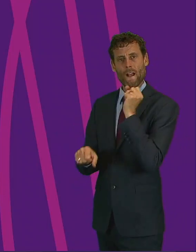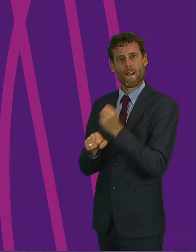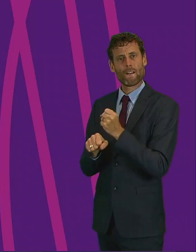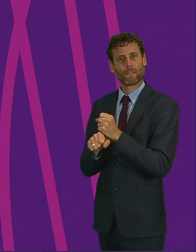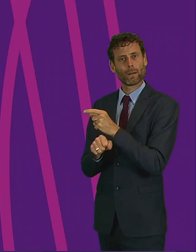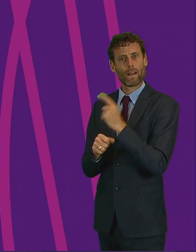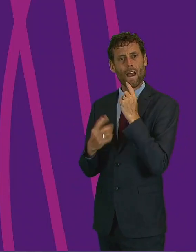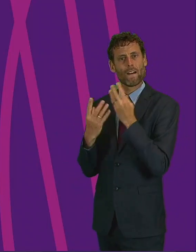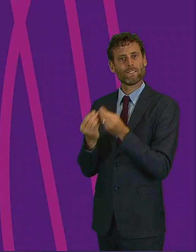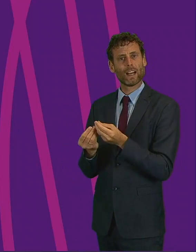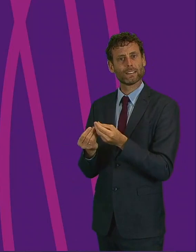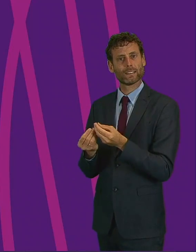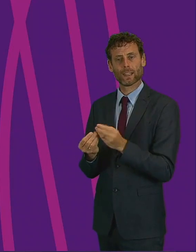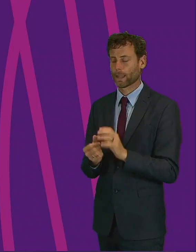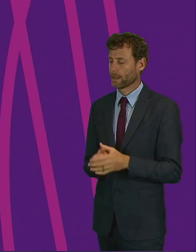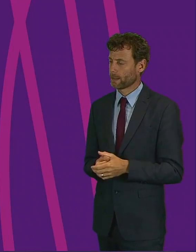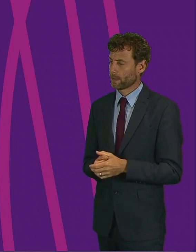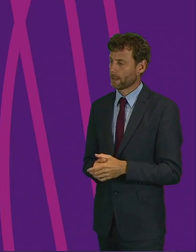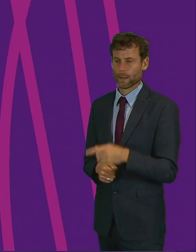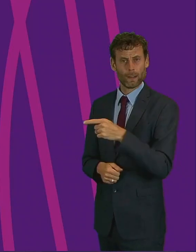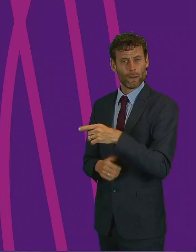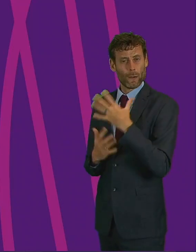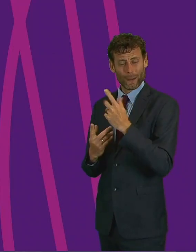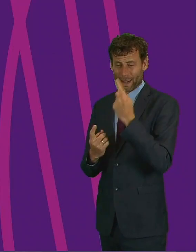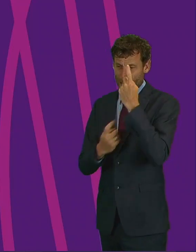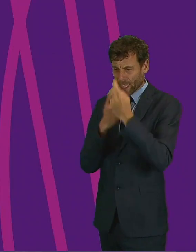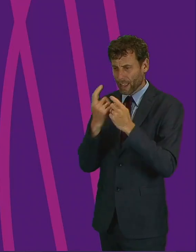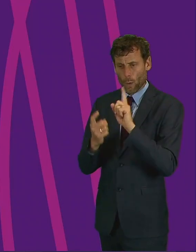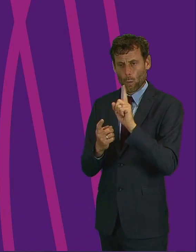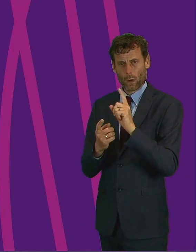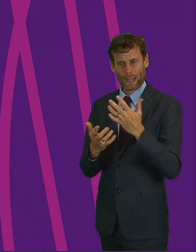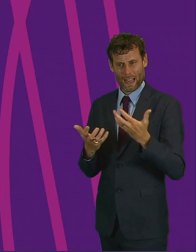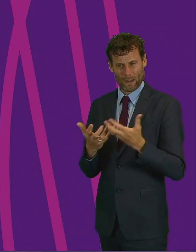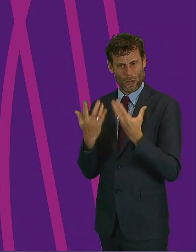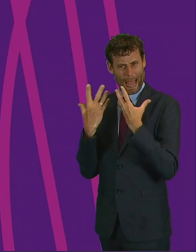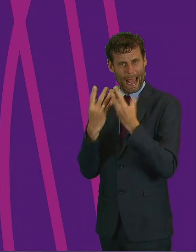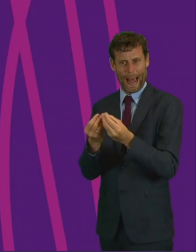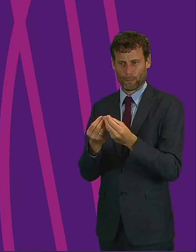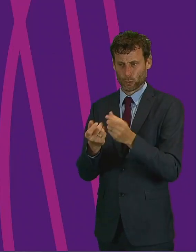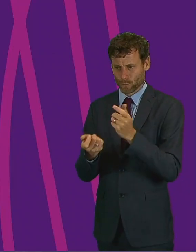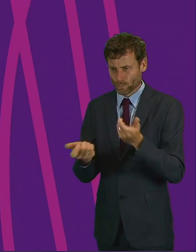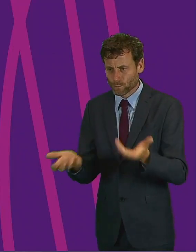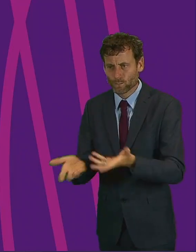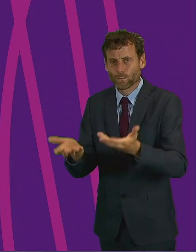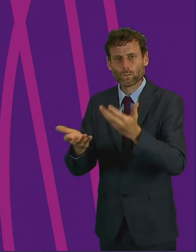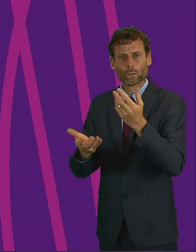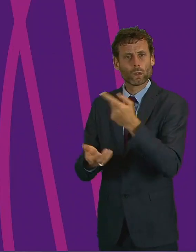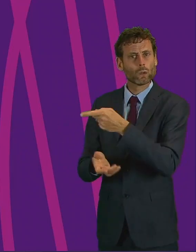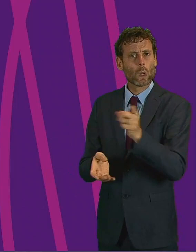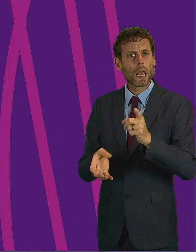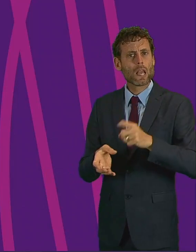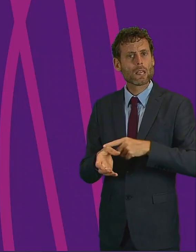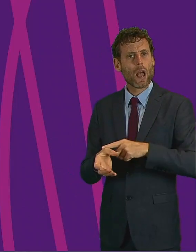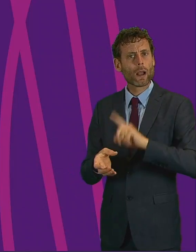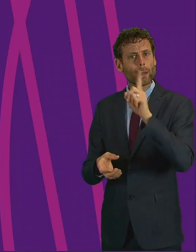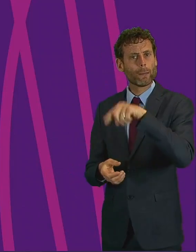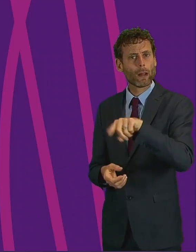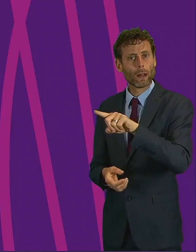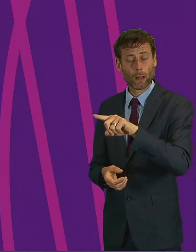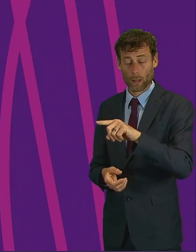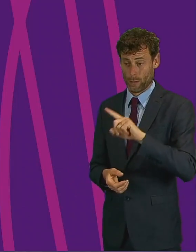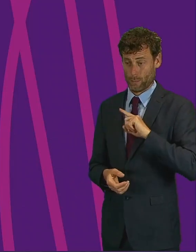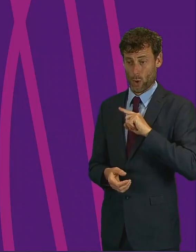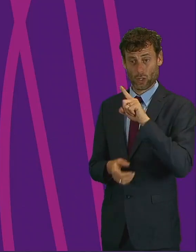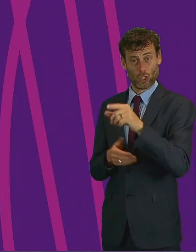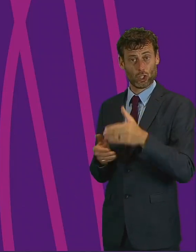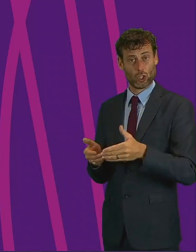Has the First Minister thought about what any positive action could be taken in the future to help this young group of people who have been